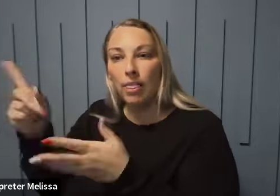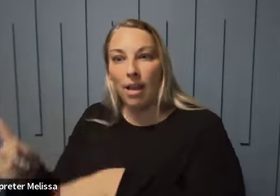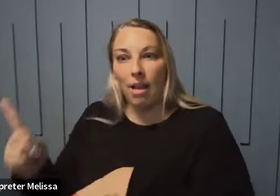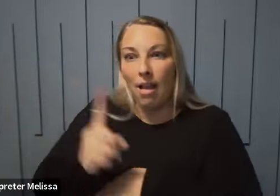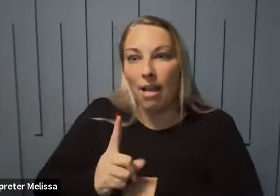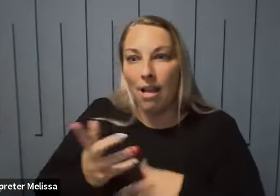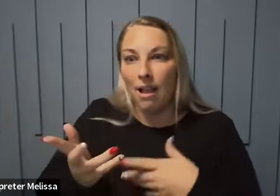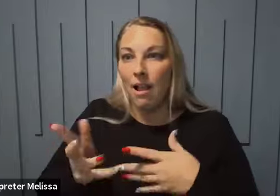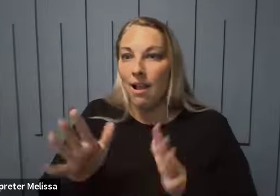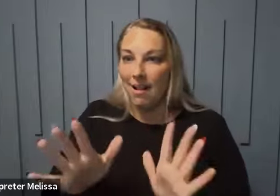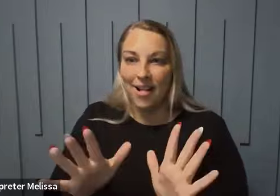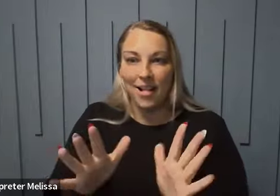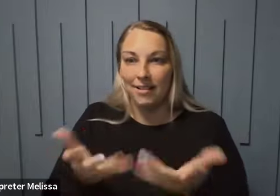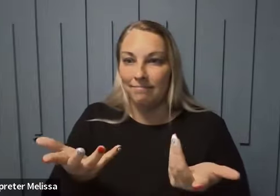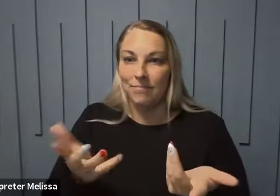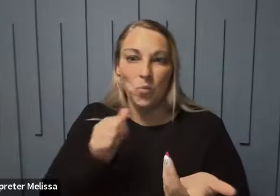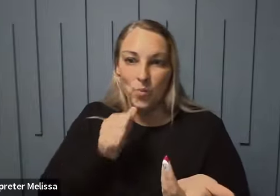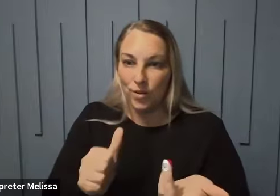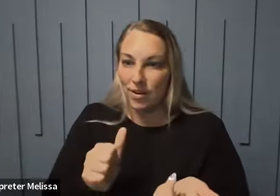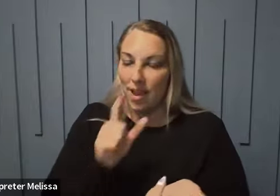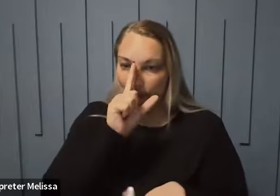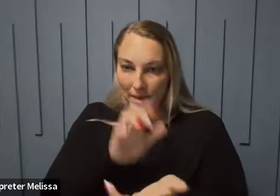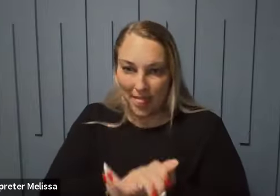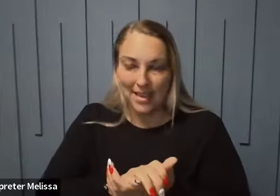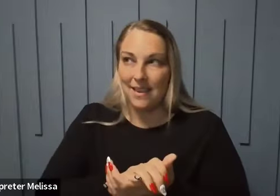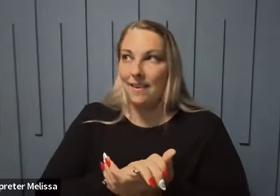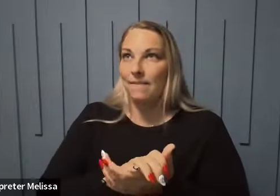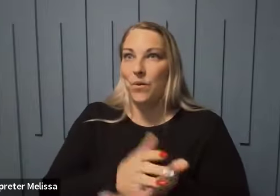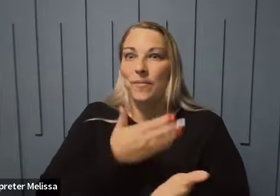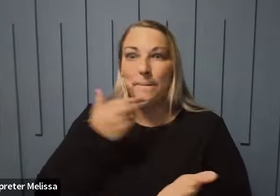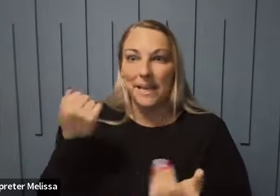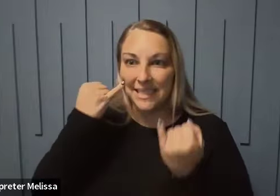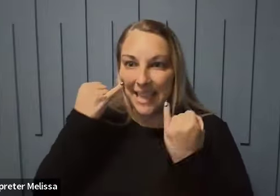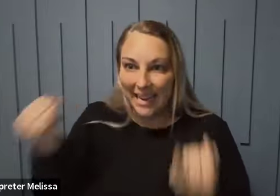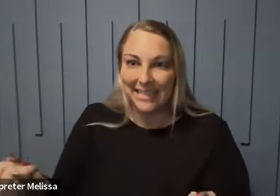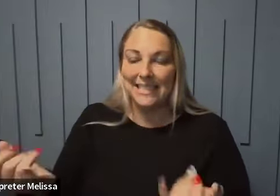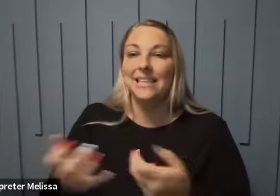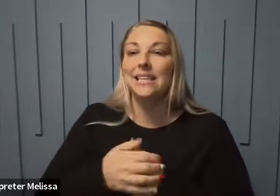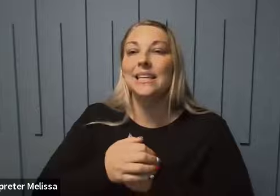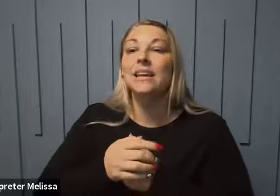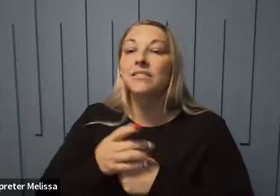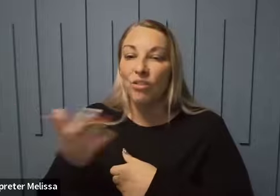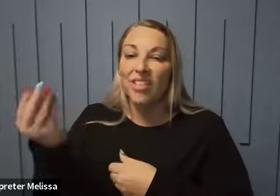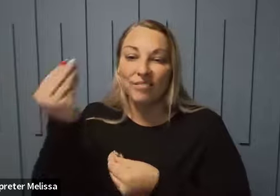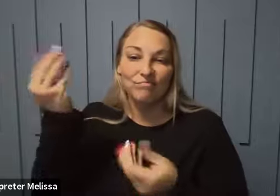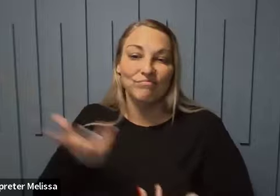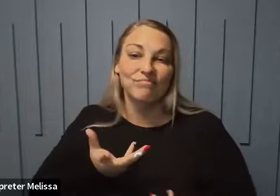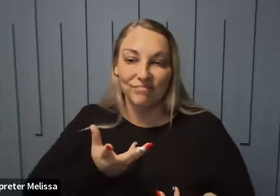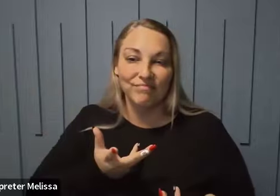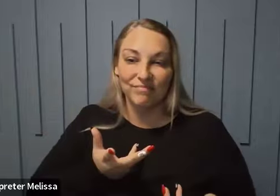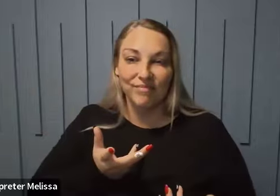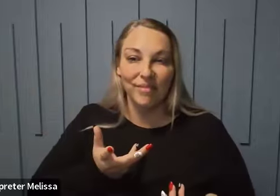and they said, you are not going to believe what we want to do. We have the best idea ever. They told me about their hidden gem. And I